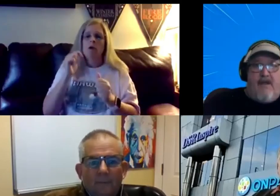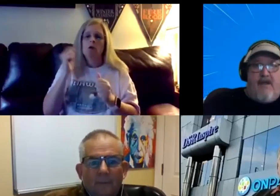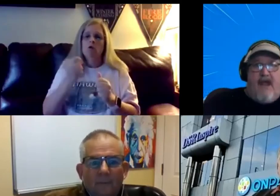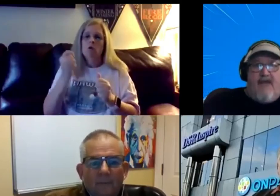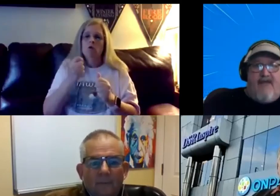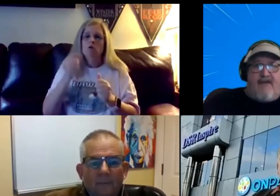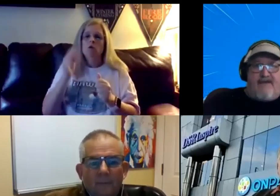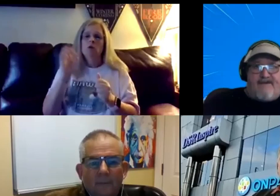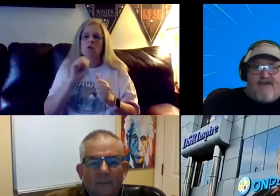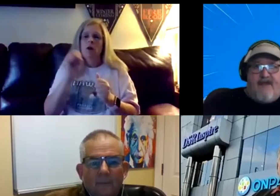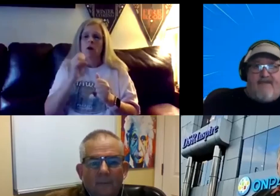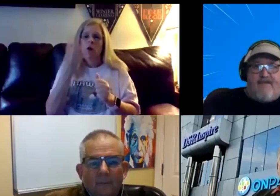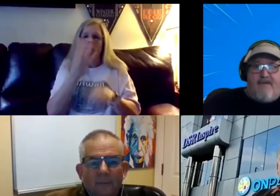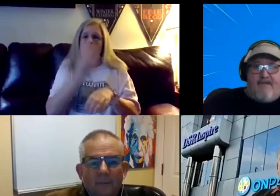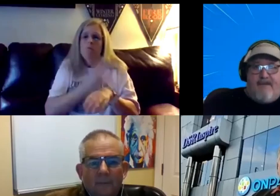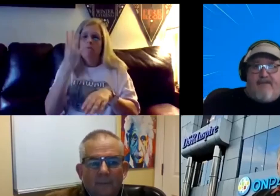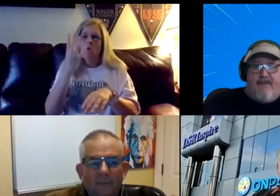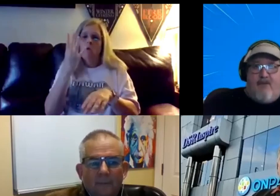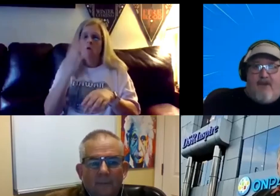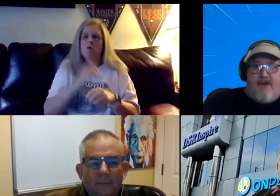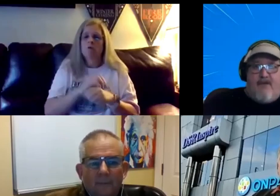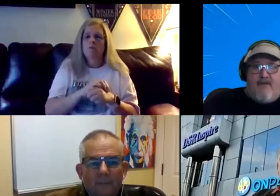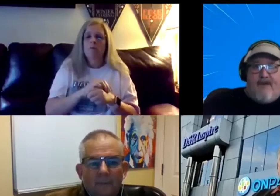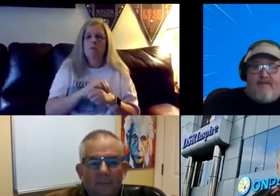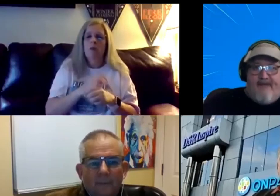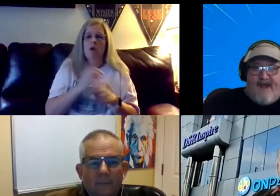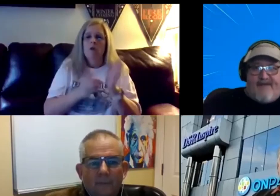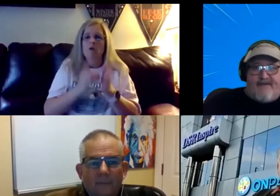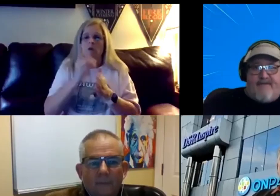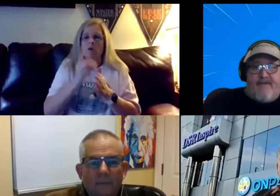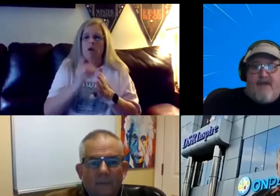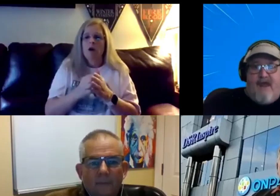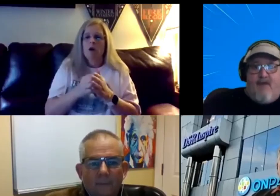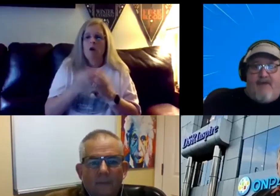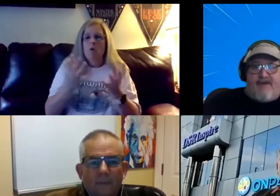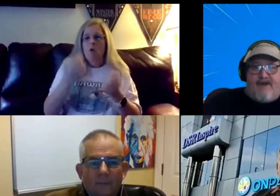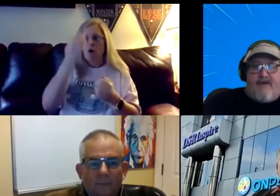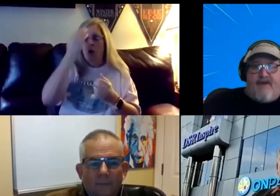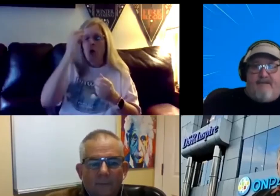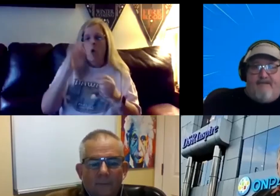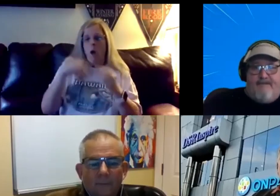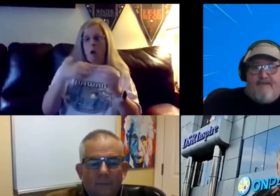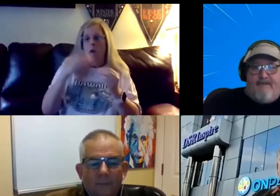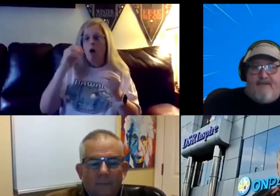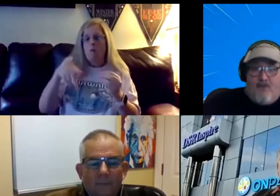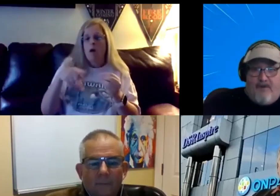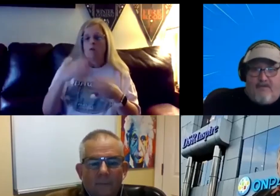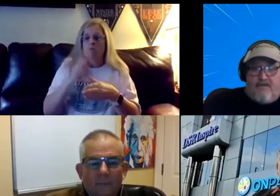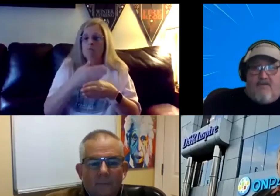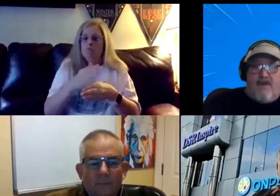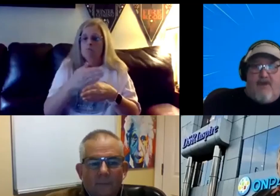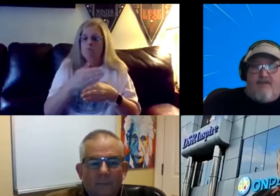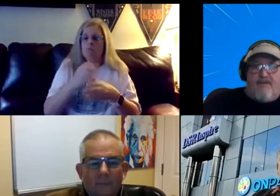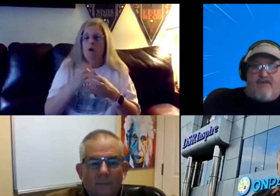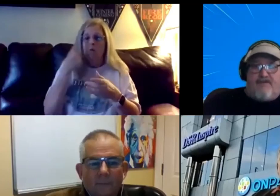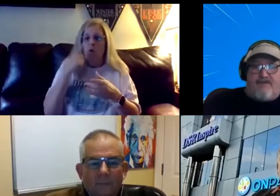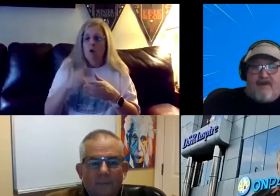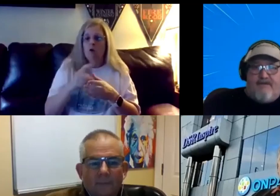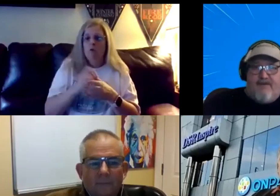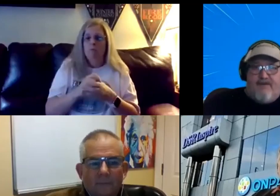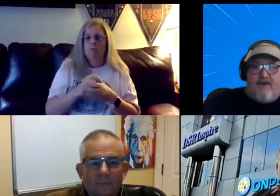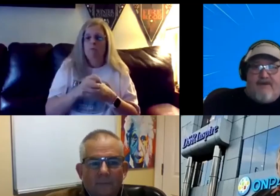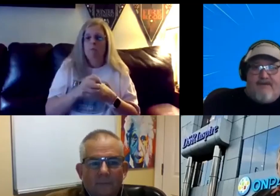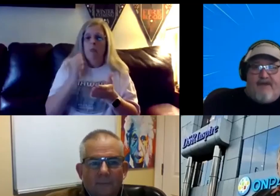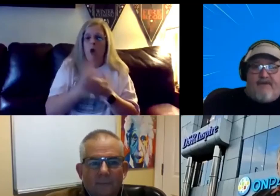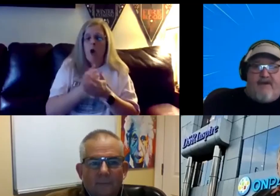4 o'clock. And they're designed for people that want to know about Onpassive, and we share it for you. We help you build your team